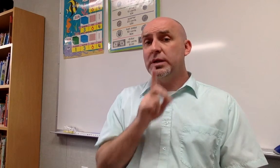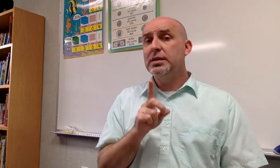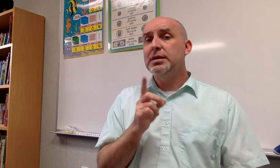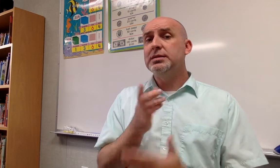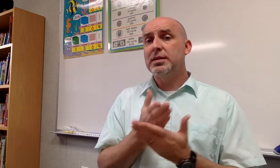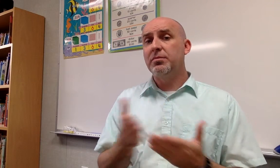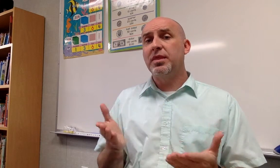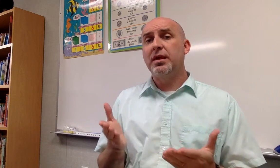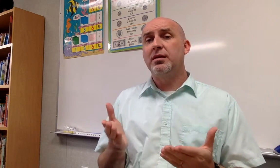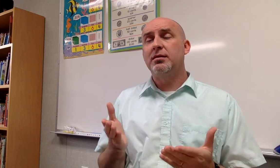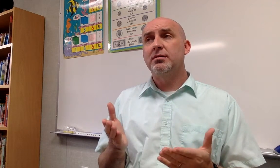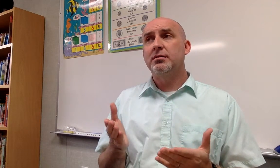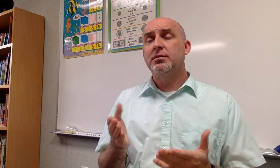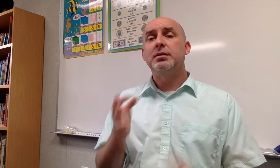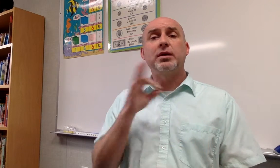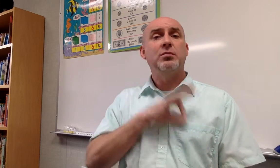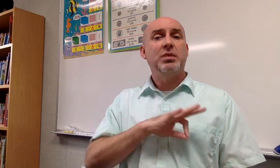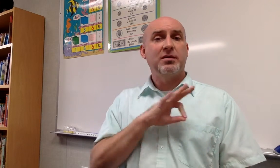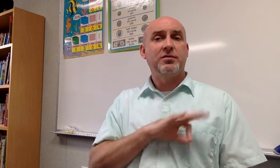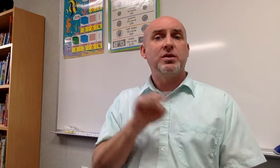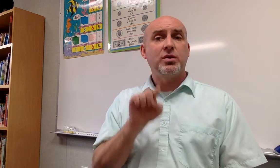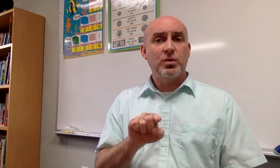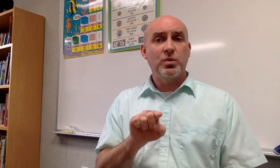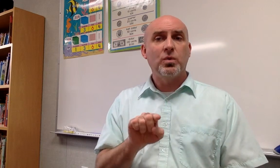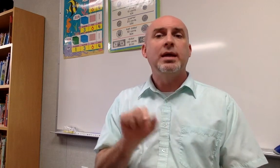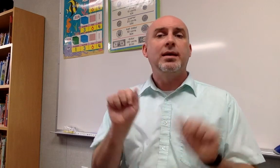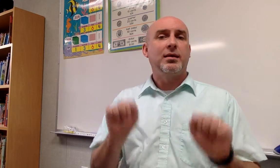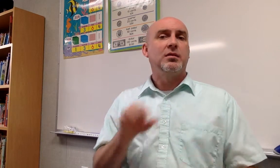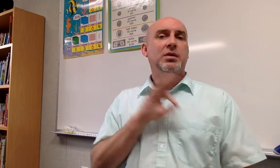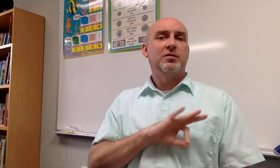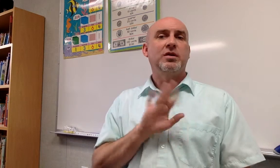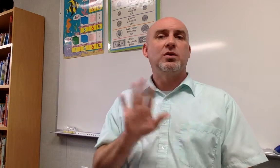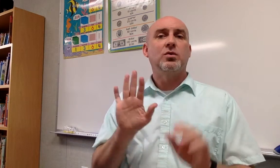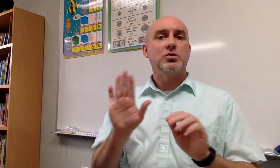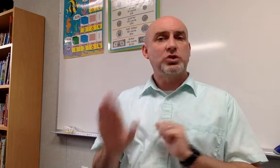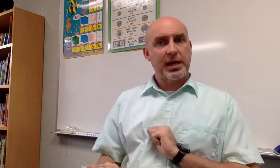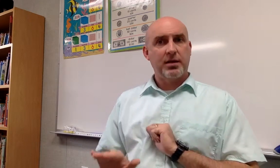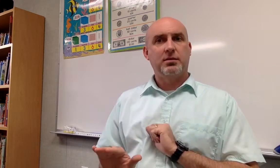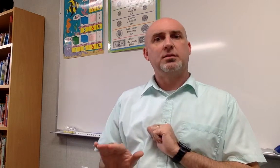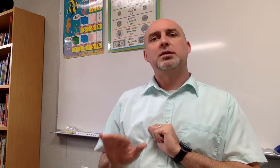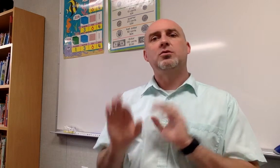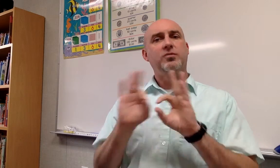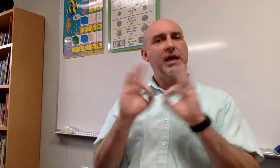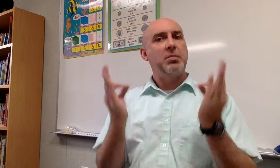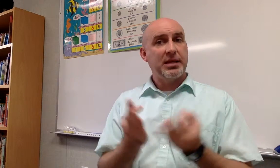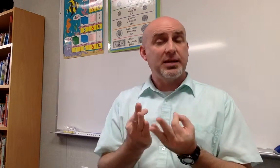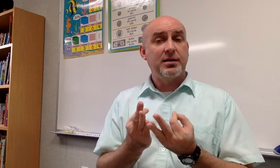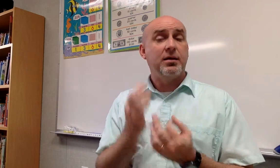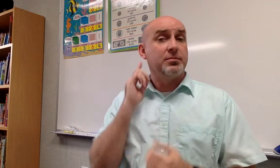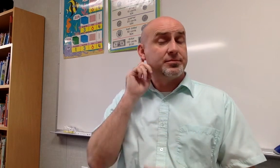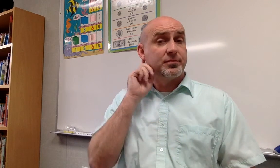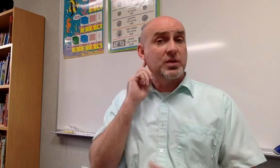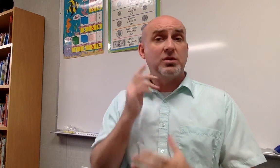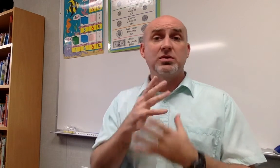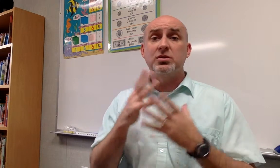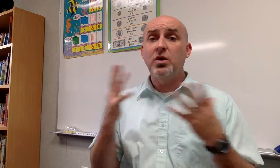really something that could benefit you and could benefit your child and your family. There is so